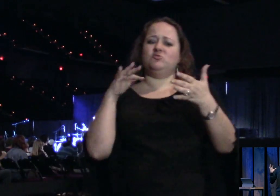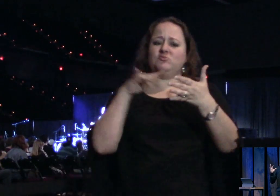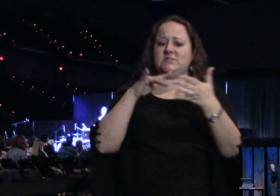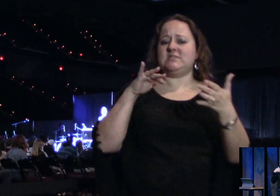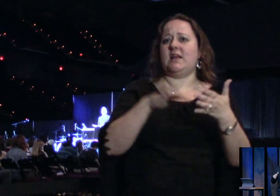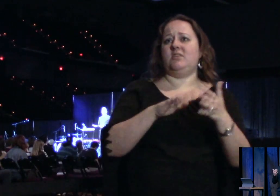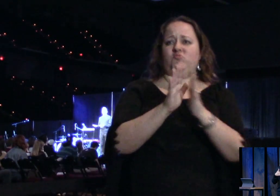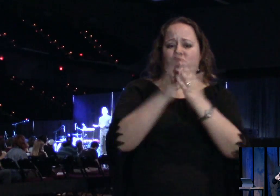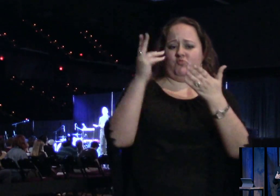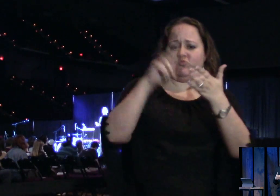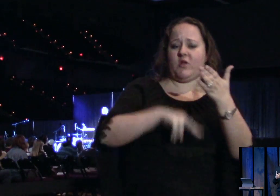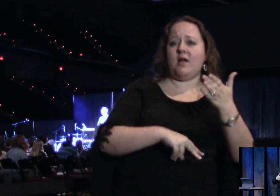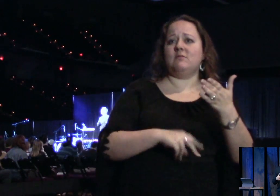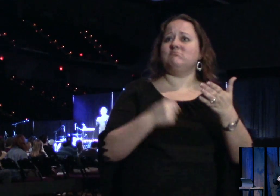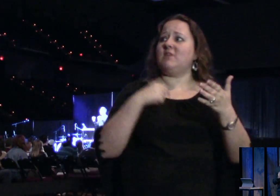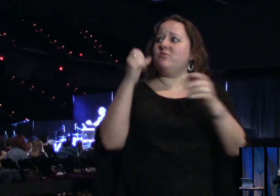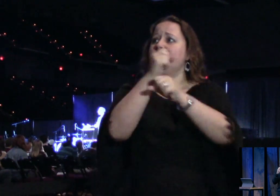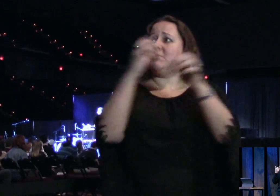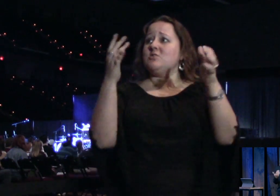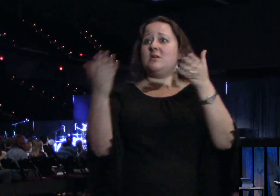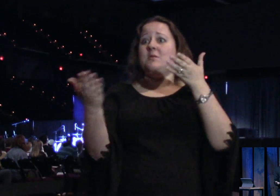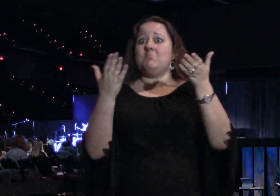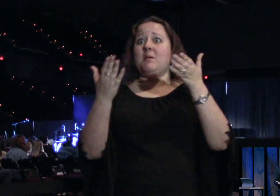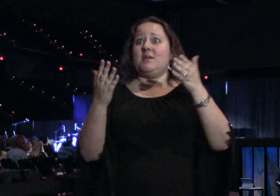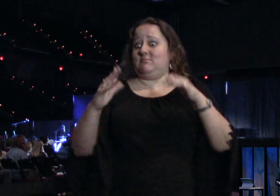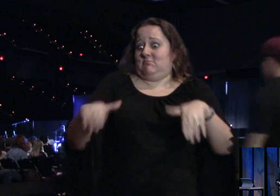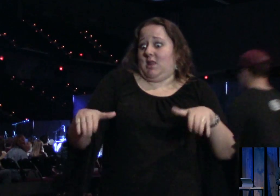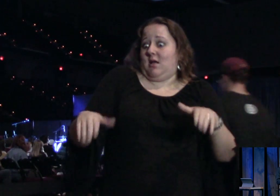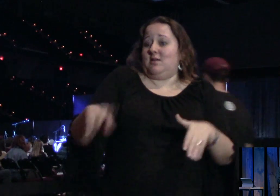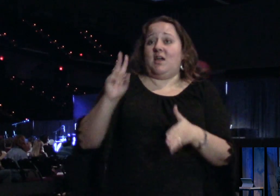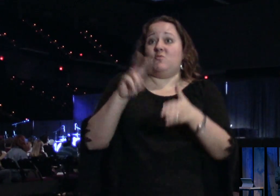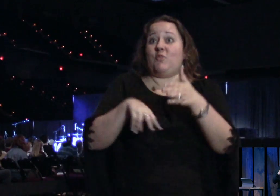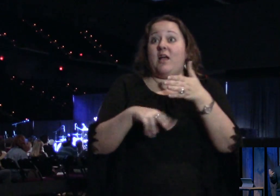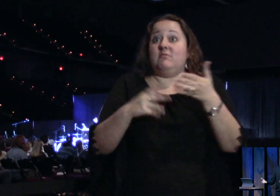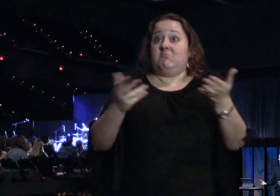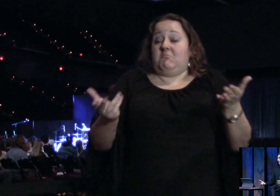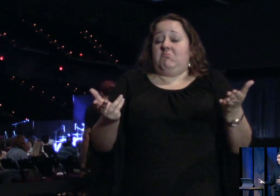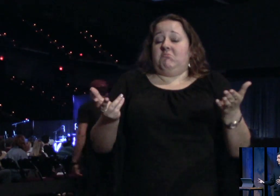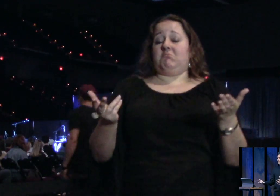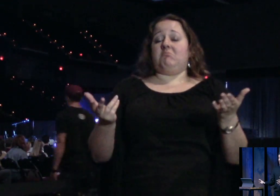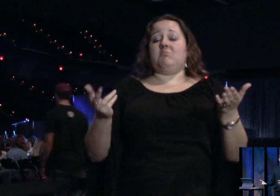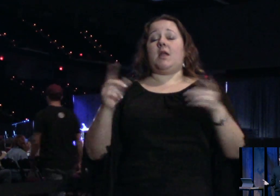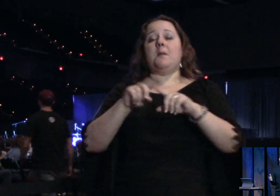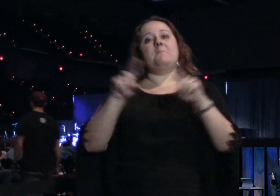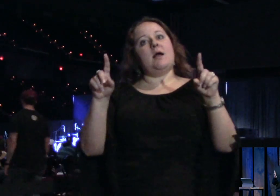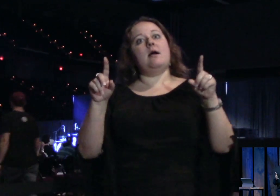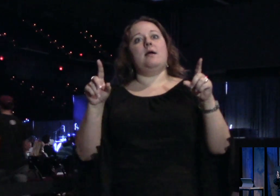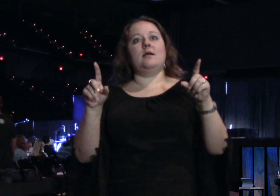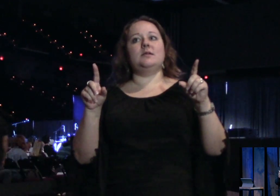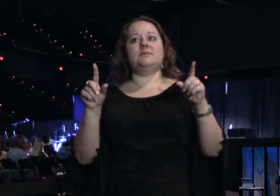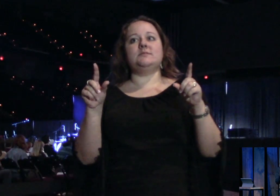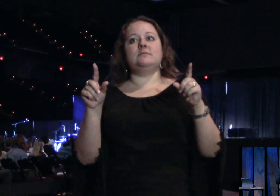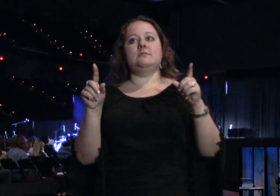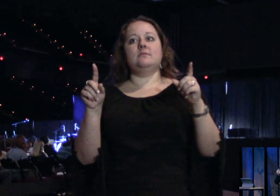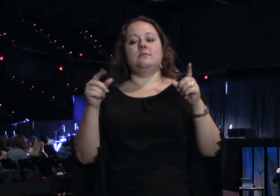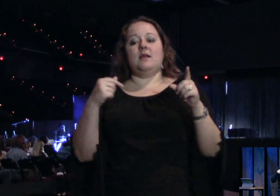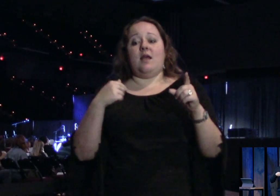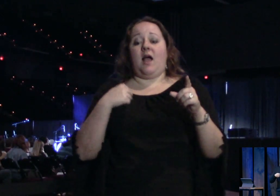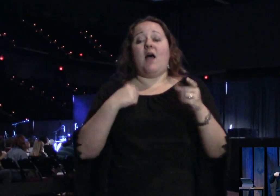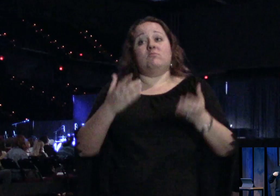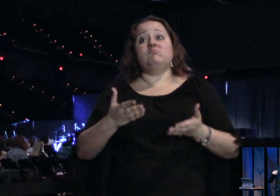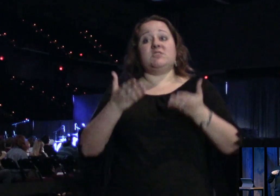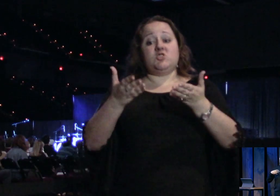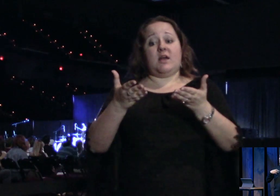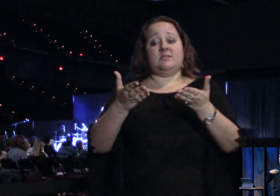much interaction you've had with the book. I would imagine that many of you have never opened the book of Ecclesiastes before in your life, but